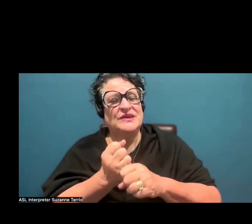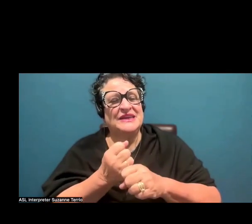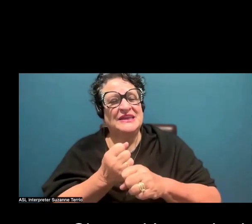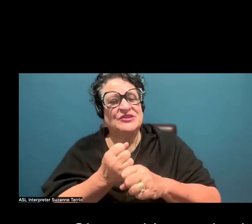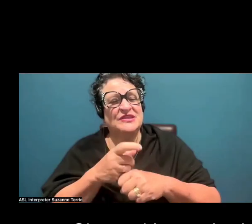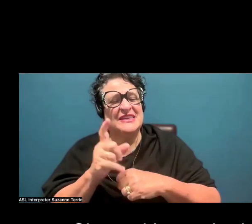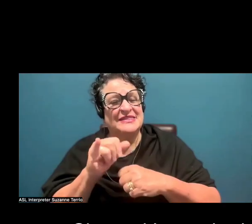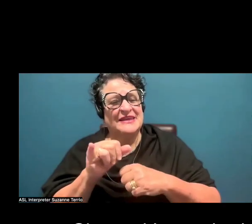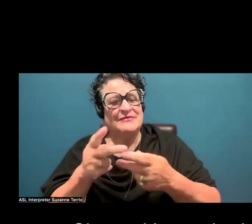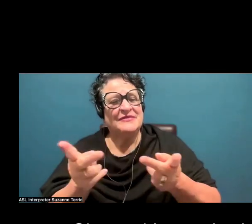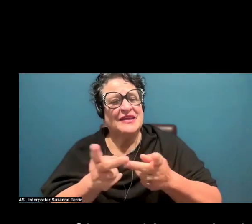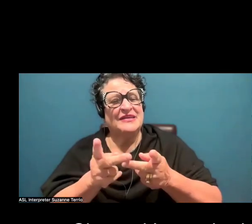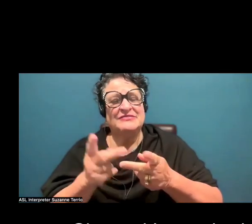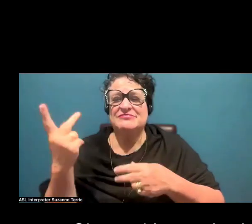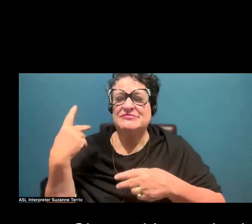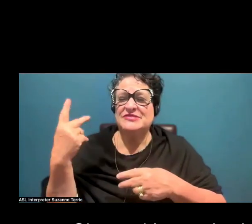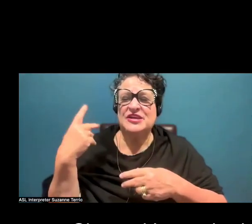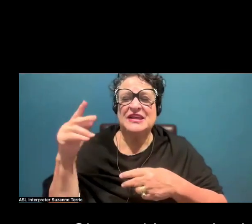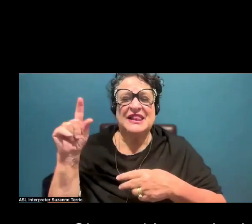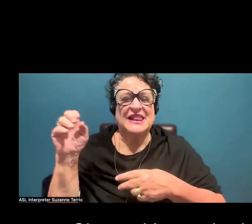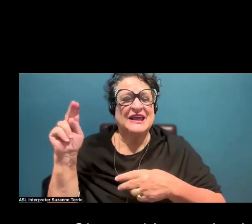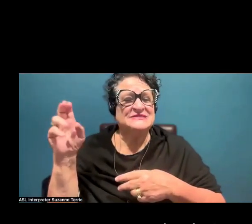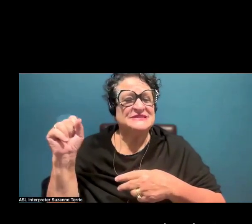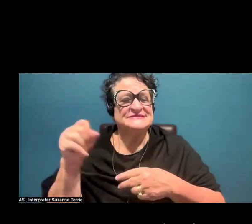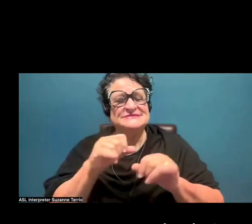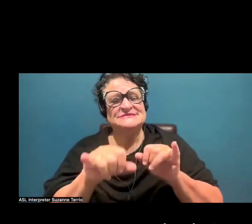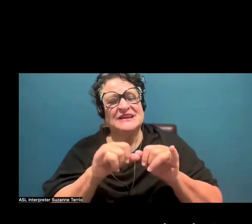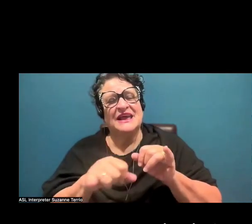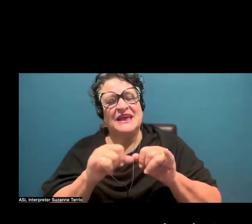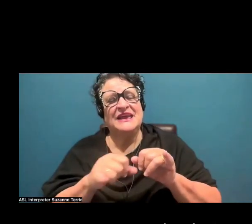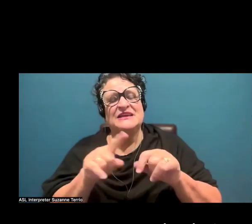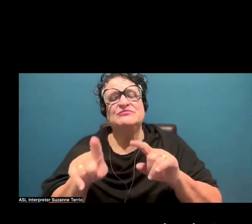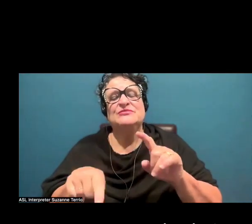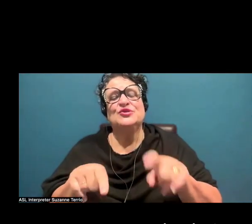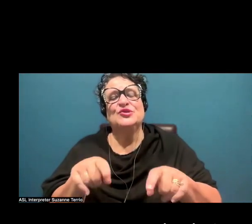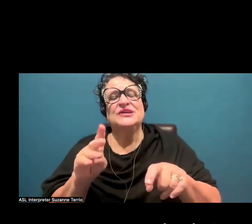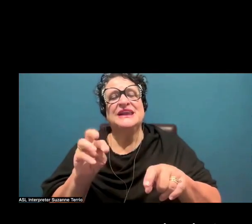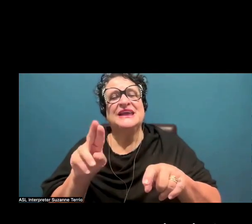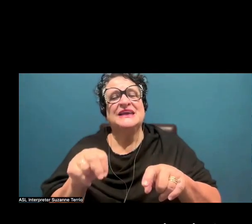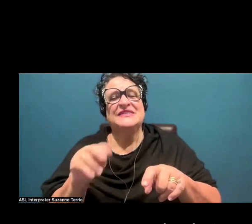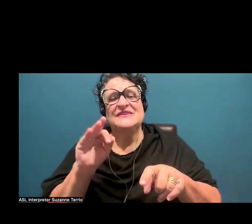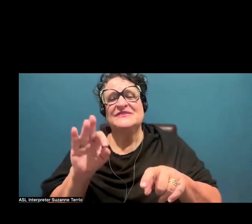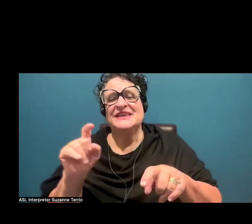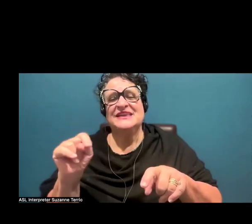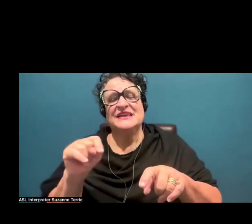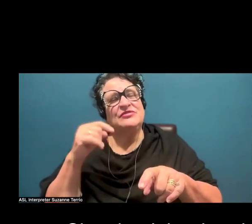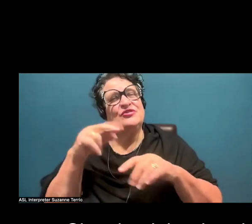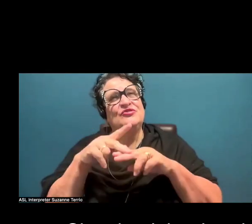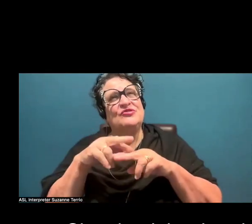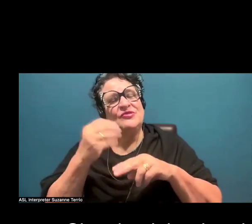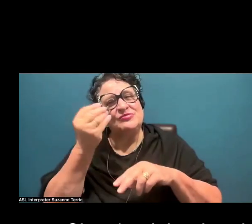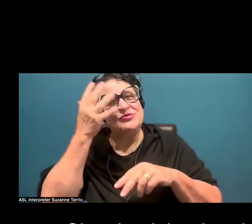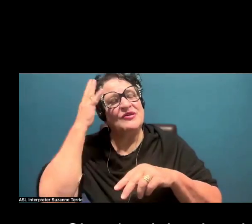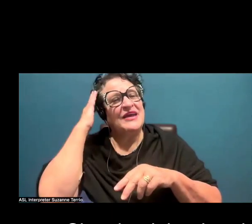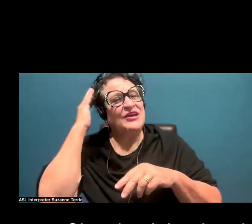Stratathoma, she and Lexos had spent their summers there, burning their feet on the sun-scorched stones and letting the salt spray curl their hair. She shook